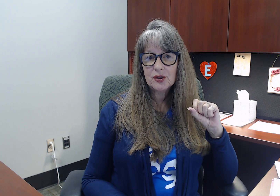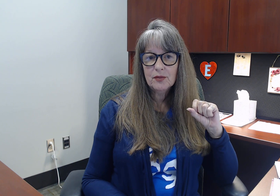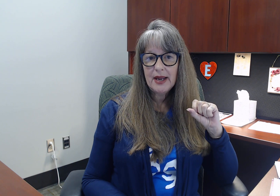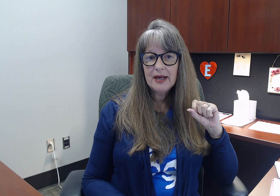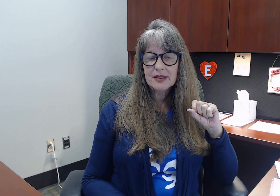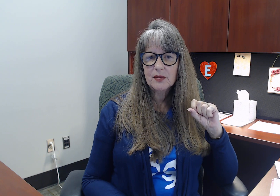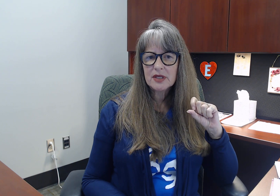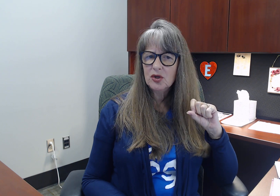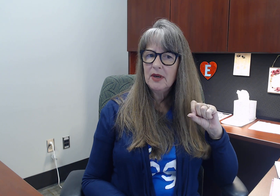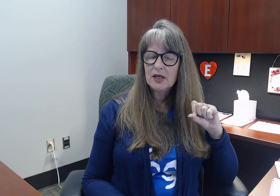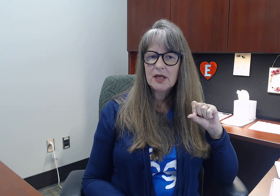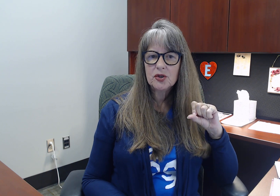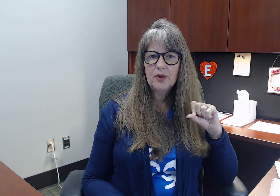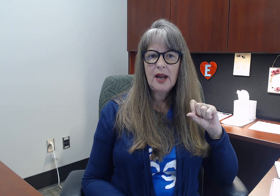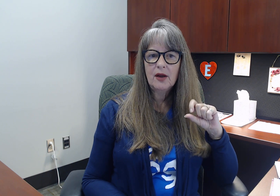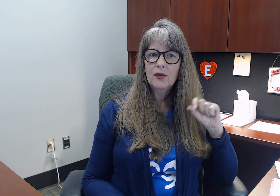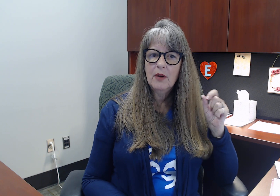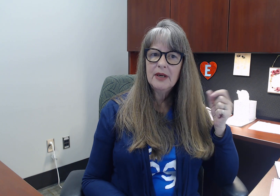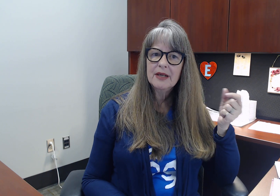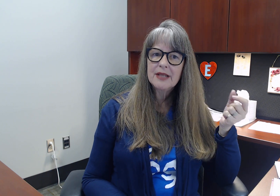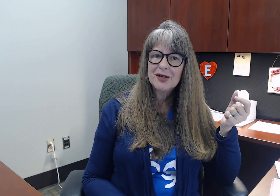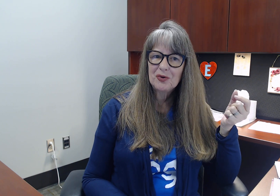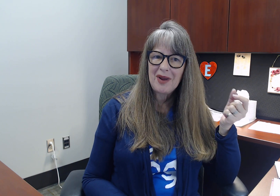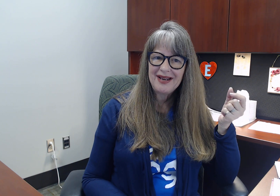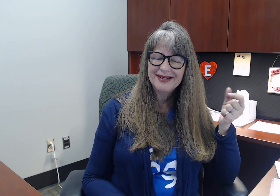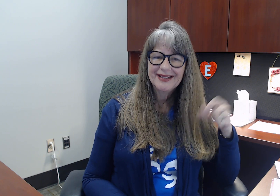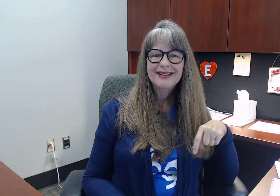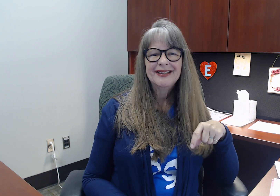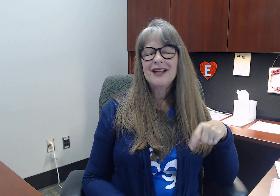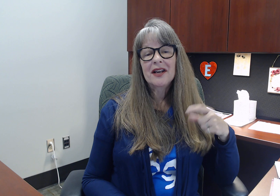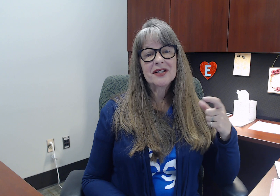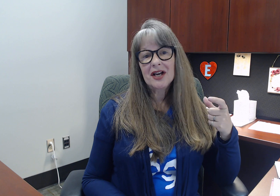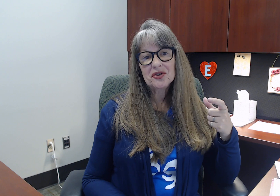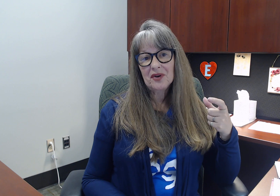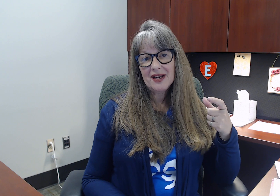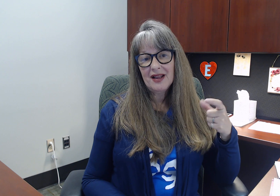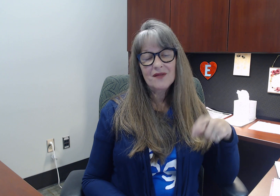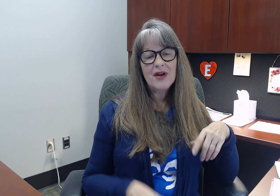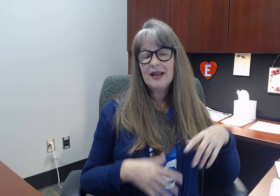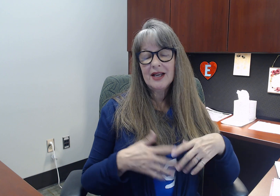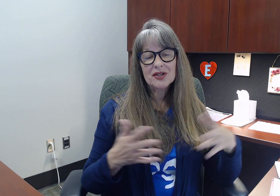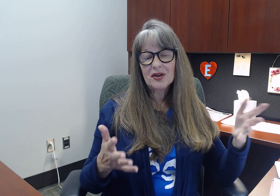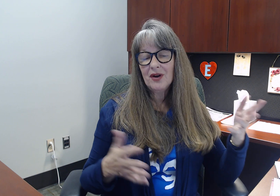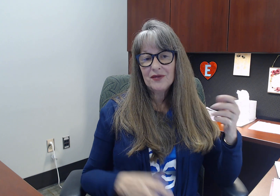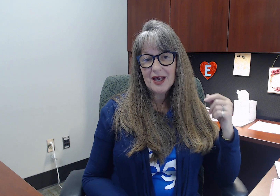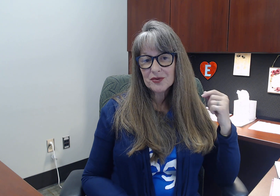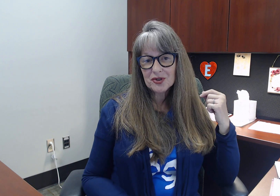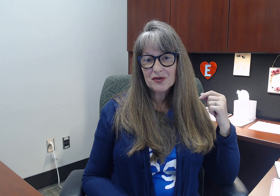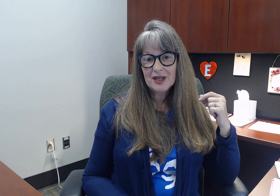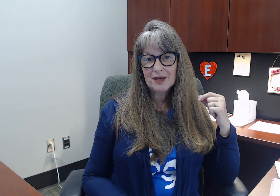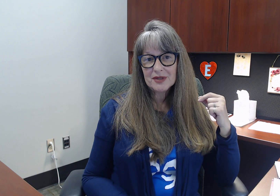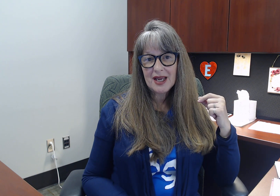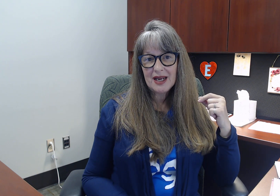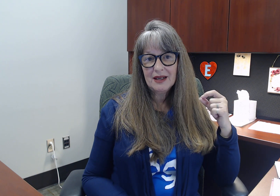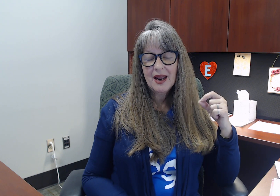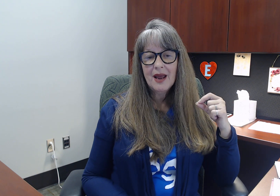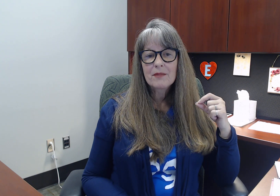exacerbate, and someone said, you mean exaggerate? I go, no, I mean exacerbate, not exaggerate. And then finally I just go, if that's what you think I'm saying. But